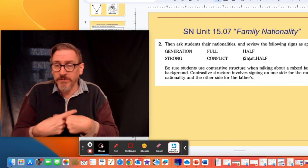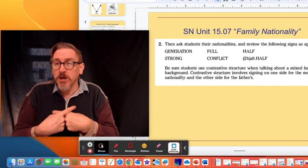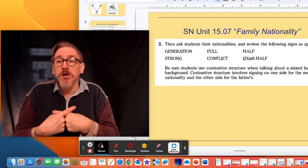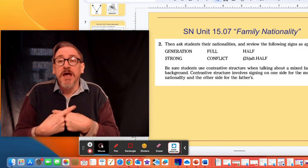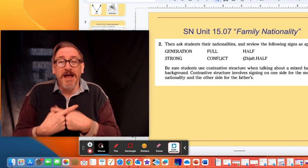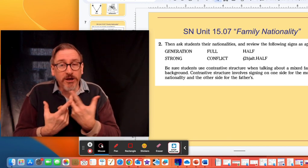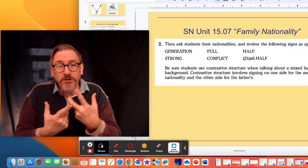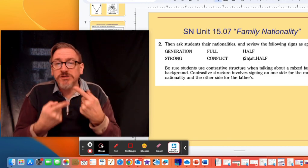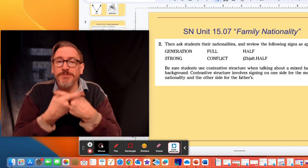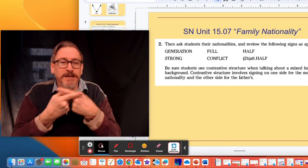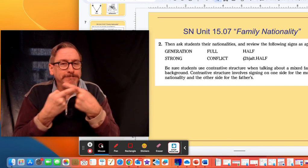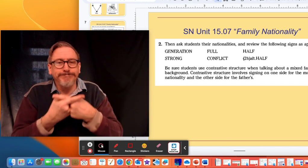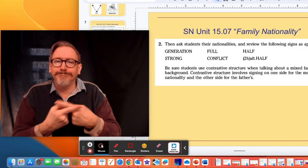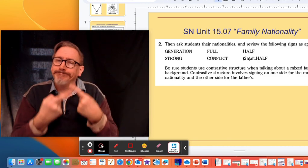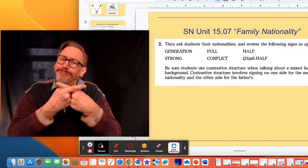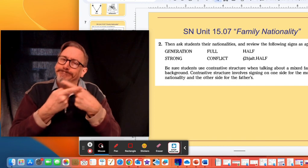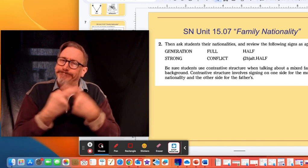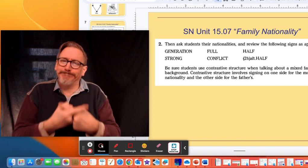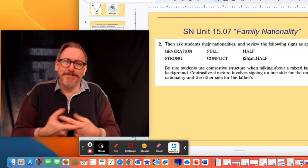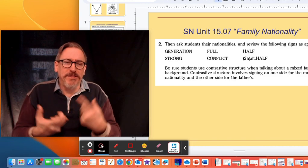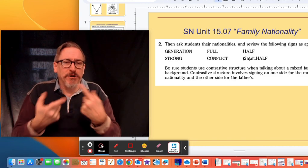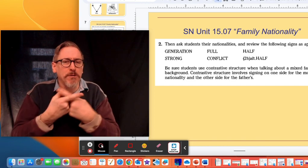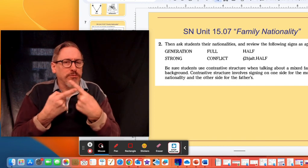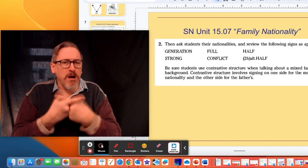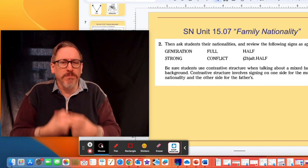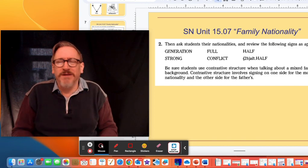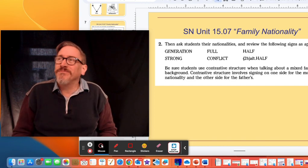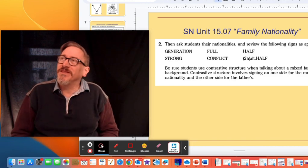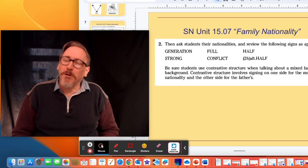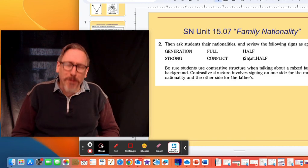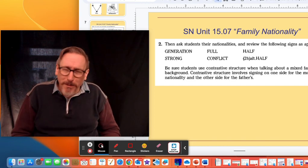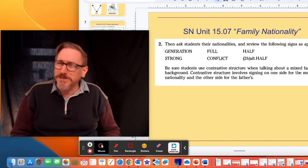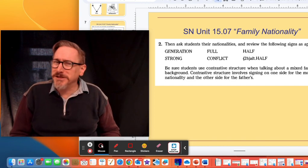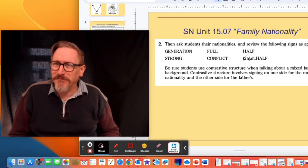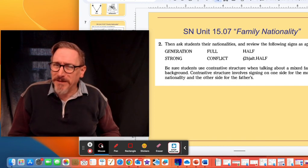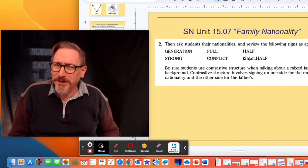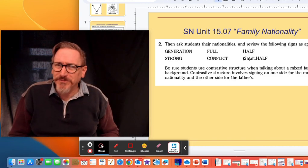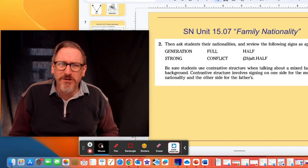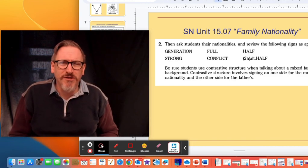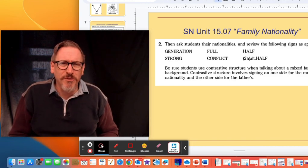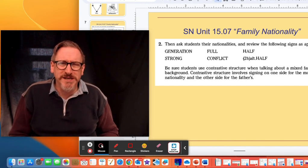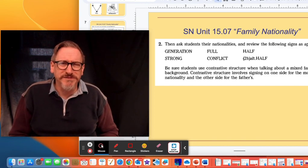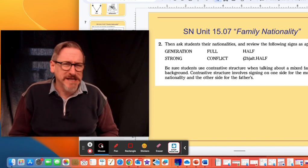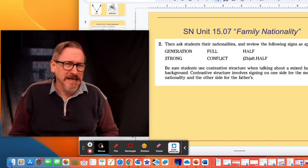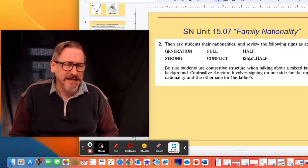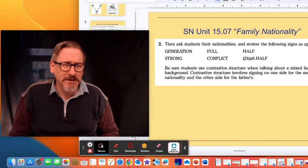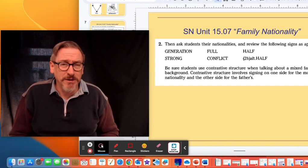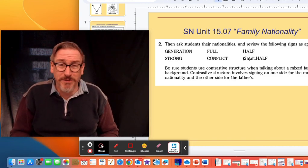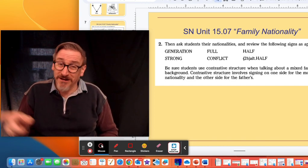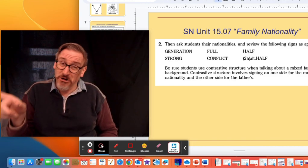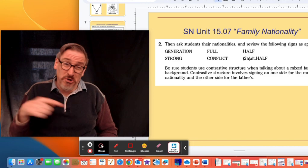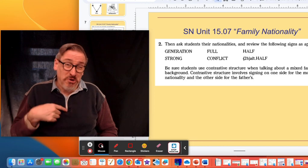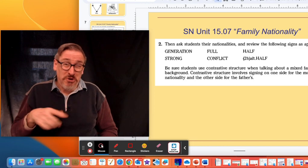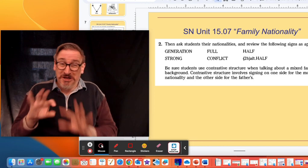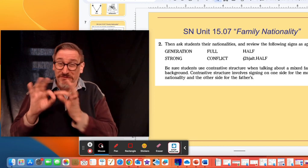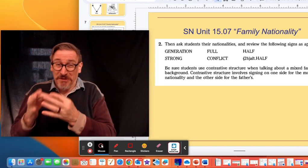right? It could also be there are problems in the family. There are other ways of signing that one,